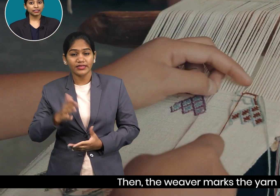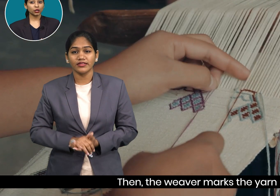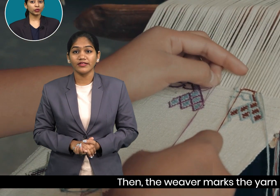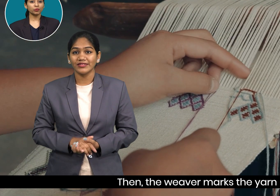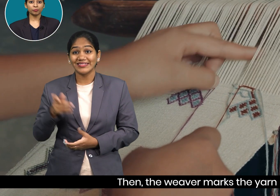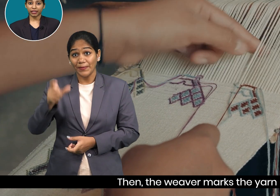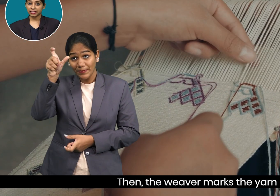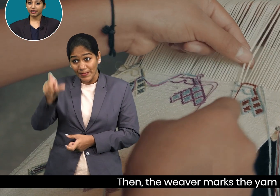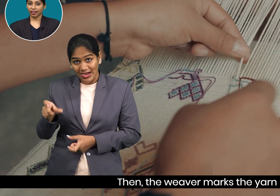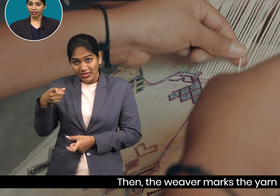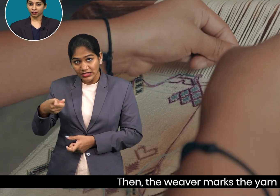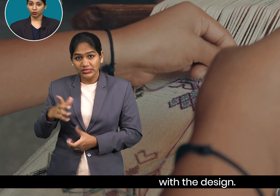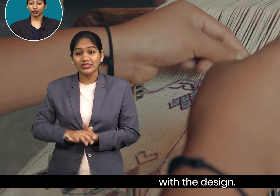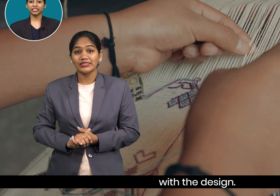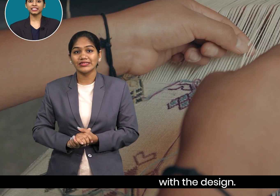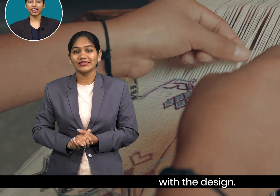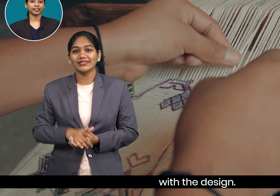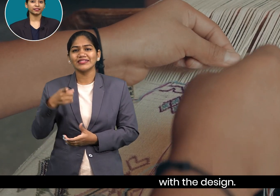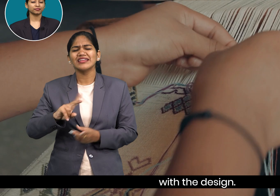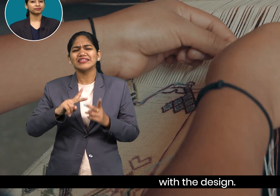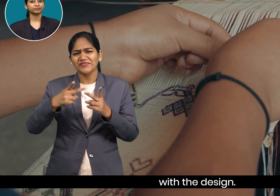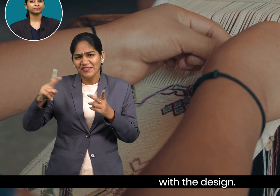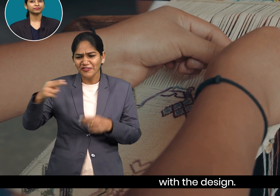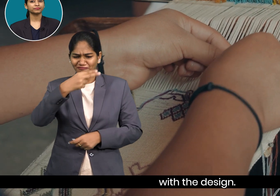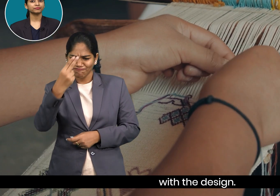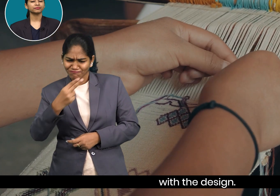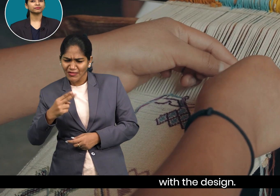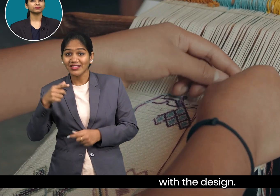Then, the weaver makes the yarn with the design.